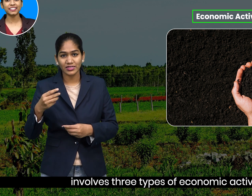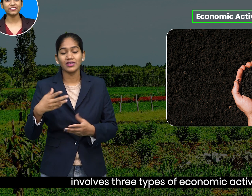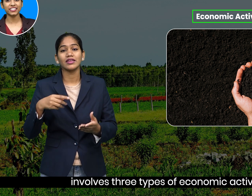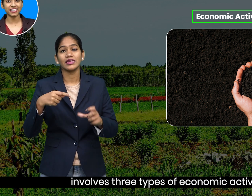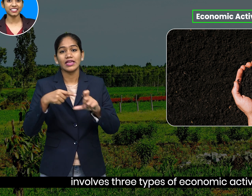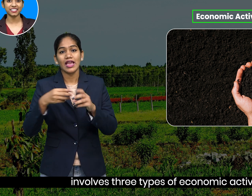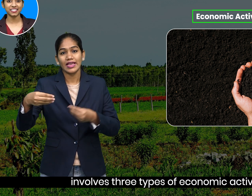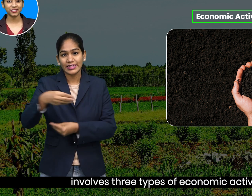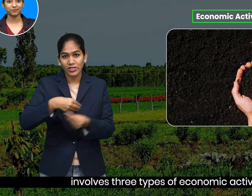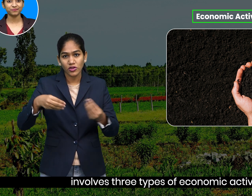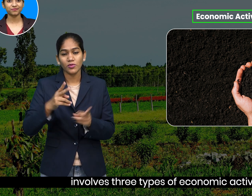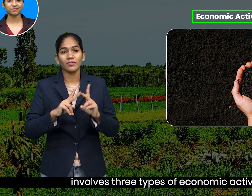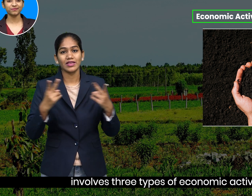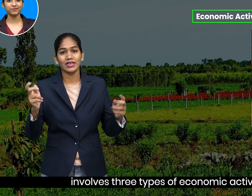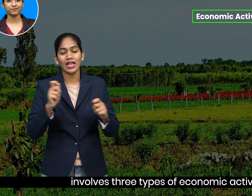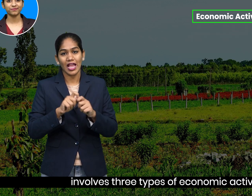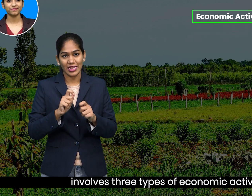economic activities.